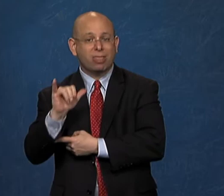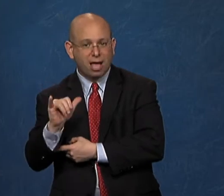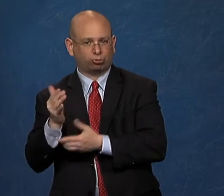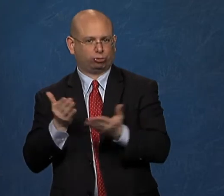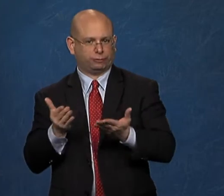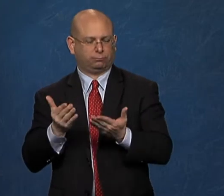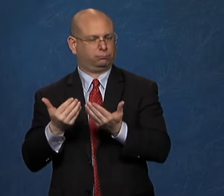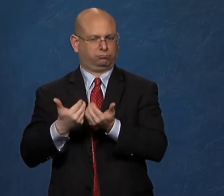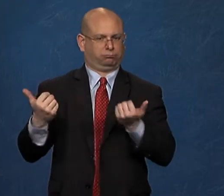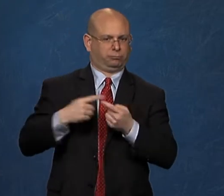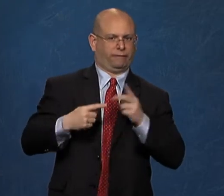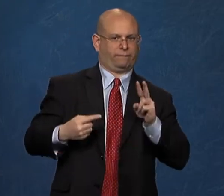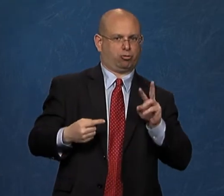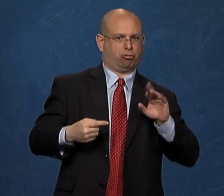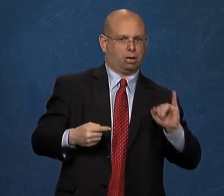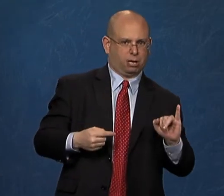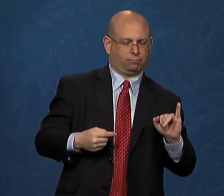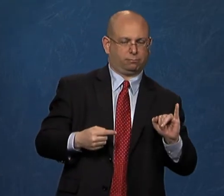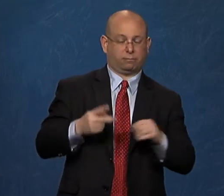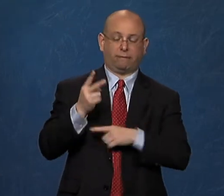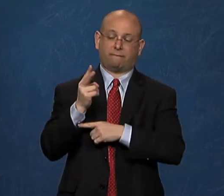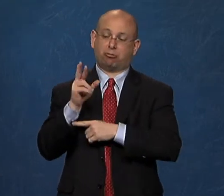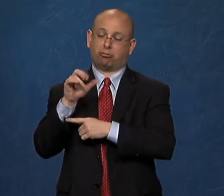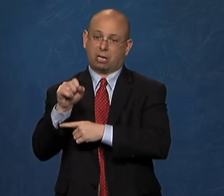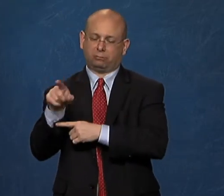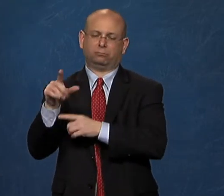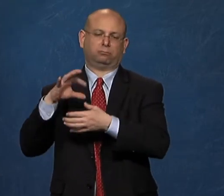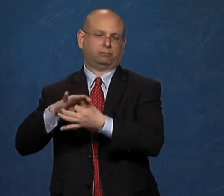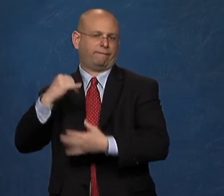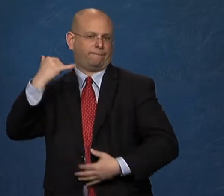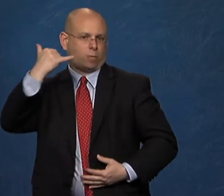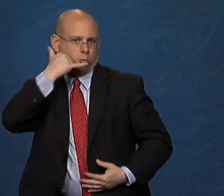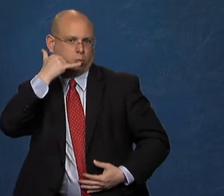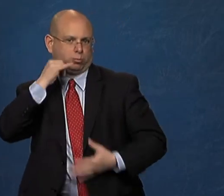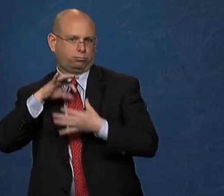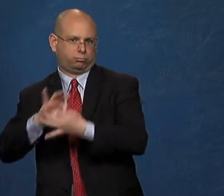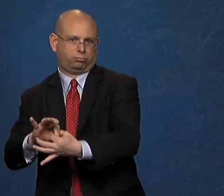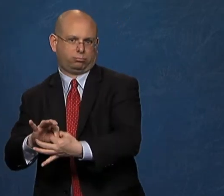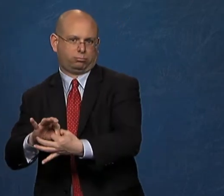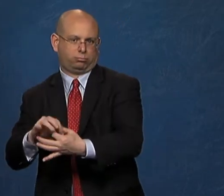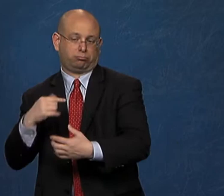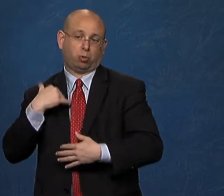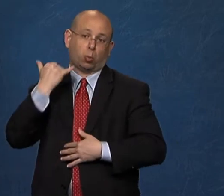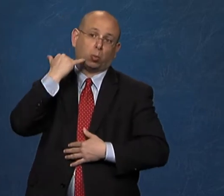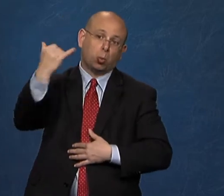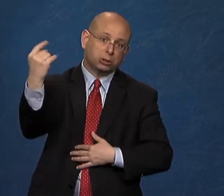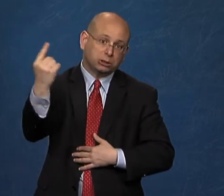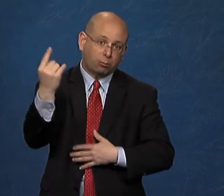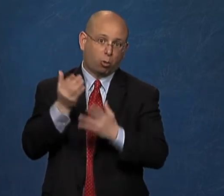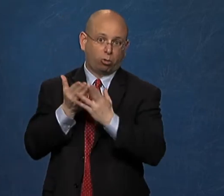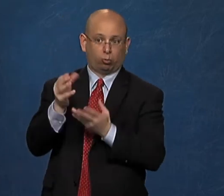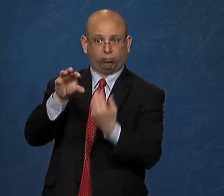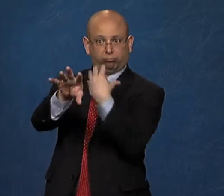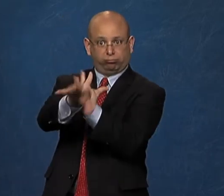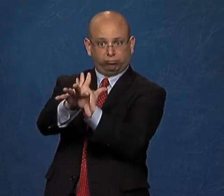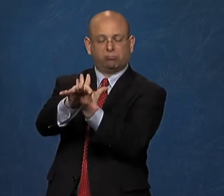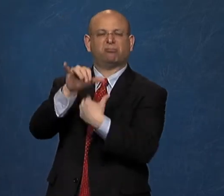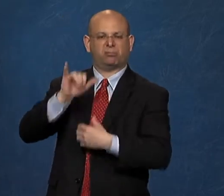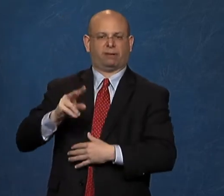speaking here of video relay services, VRS, which is very different from VRI services. VRS services pertain to telecommunications,